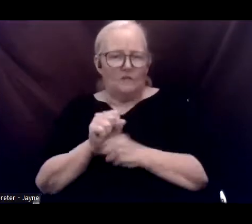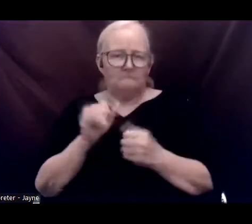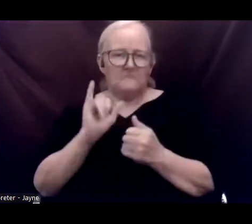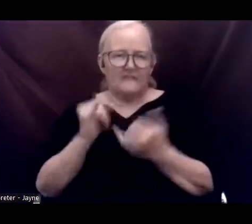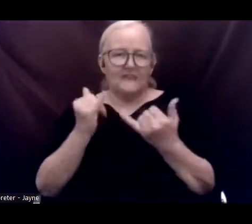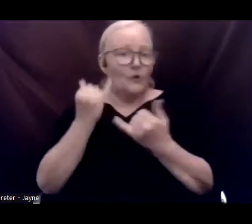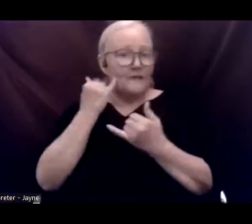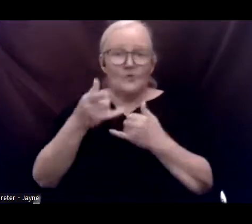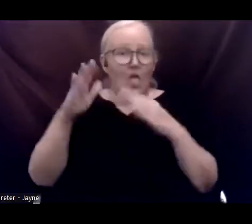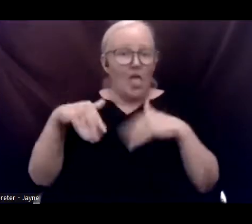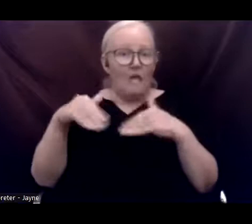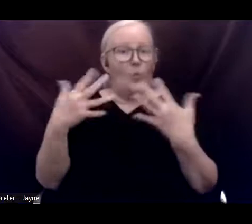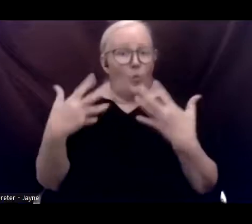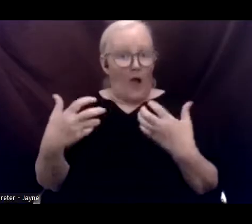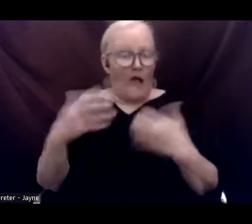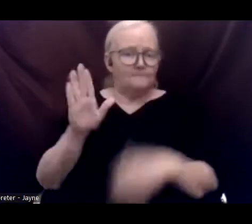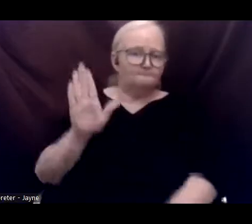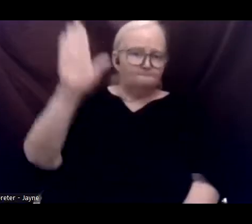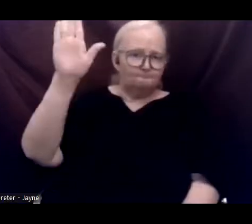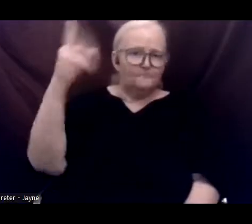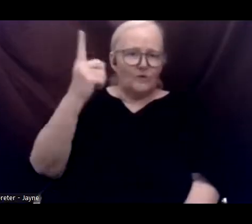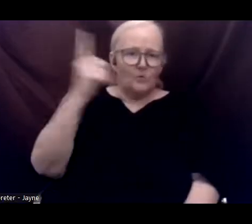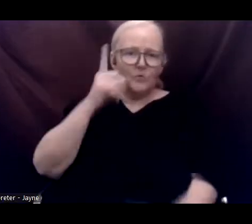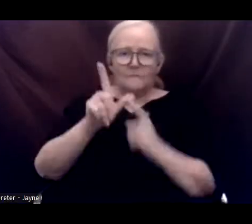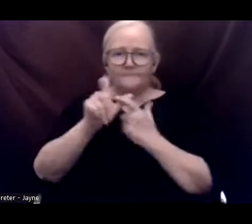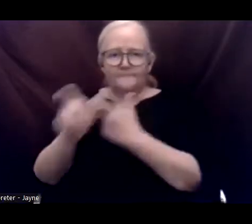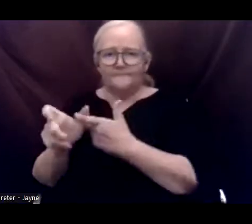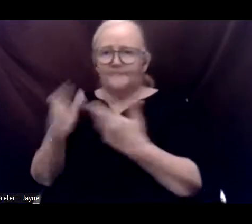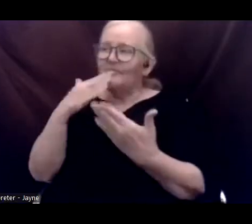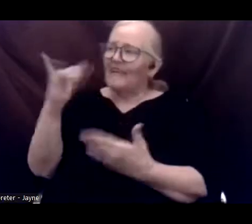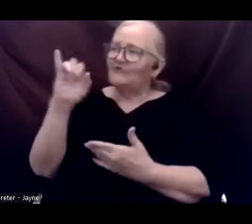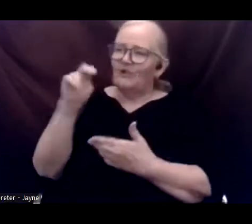don't have one and want one, please just raise your hand. Thank you, Jen.